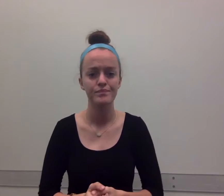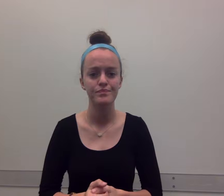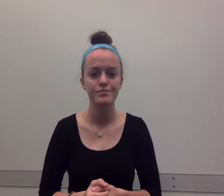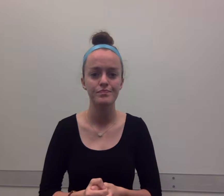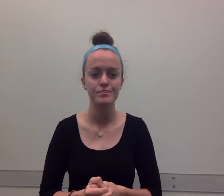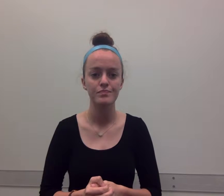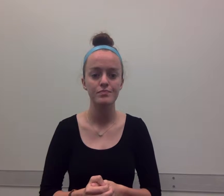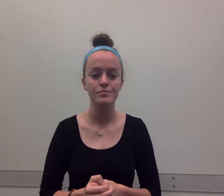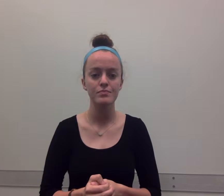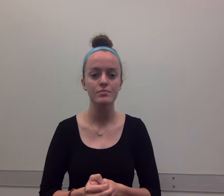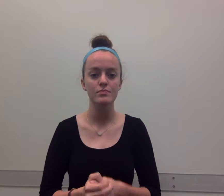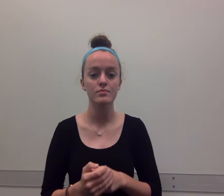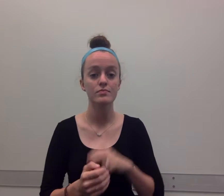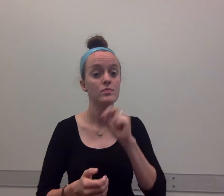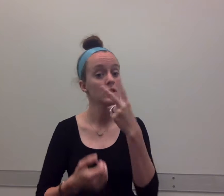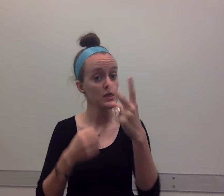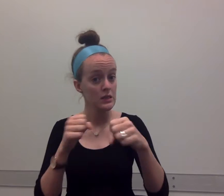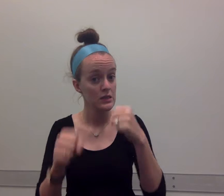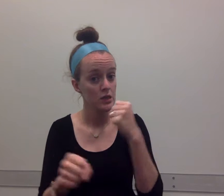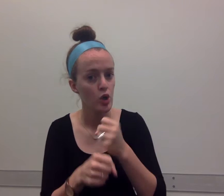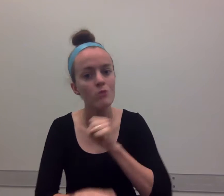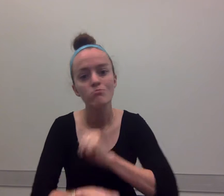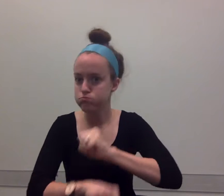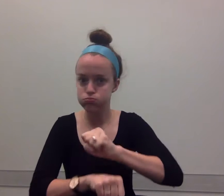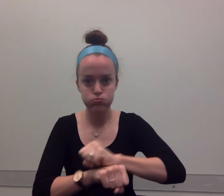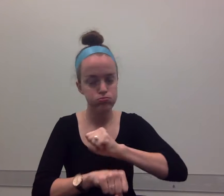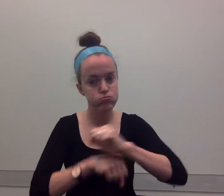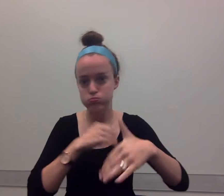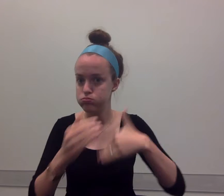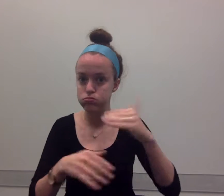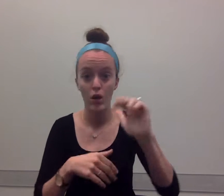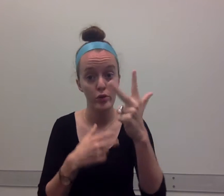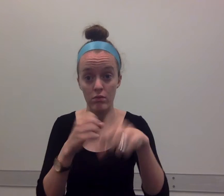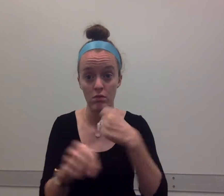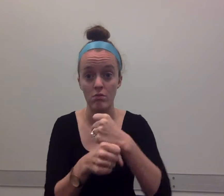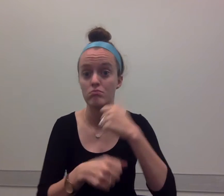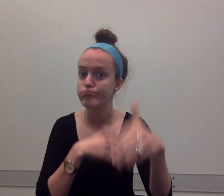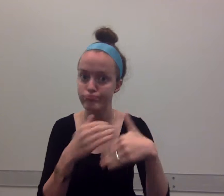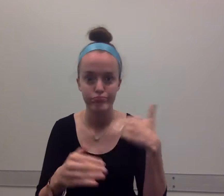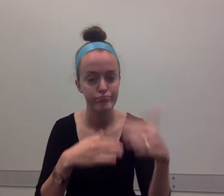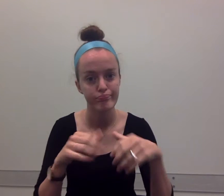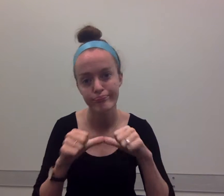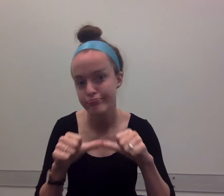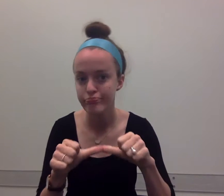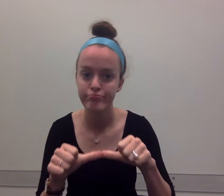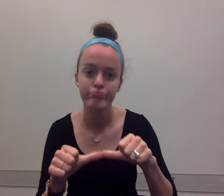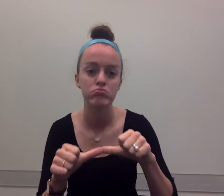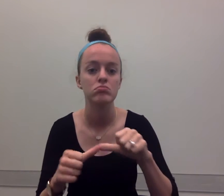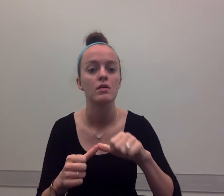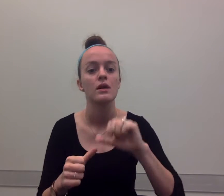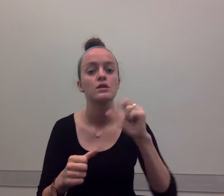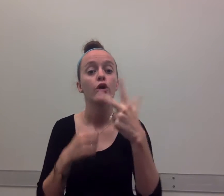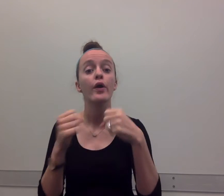So I worked through my second year. I worked through my third year, and in my third year I actually got to be in court working in